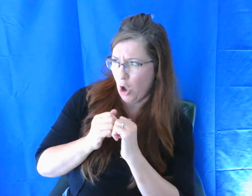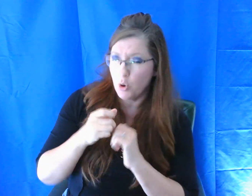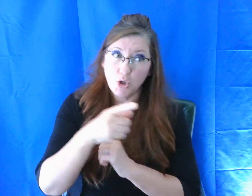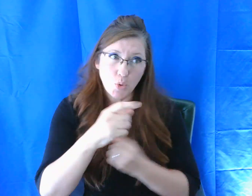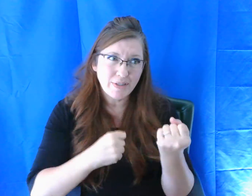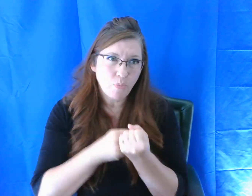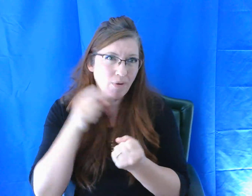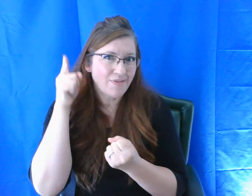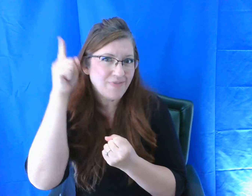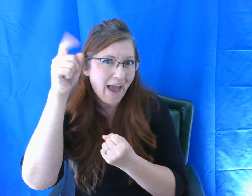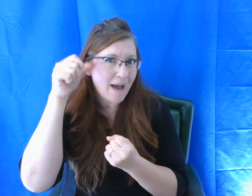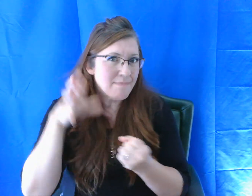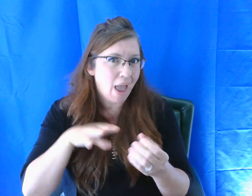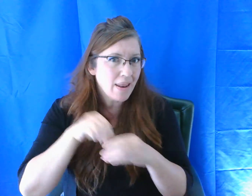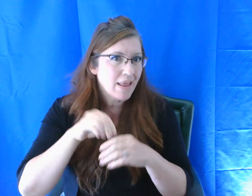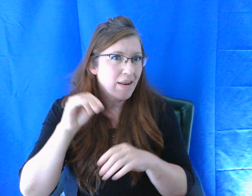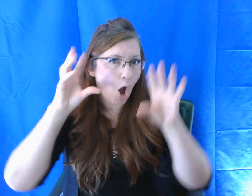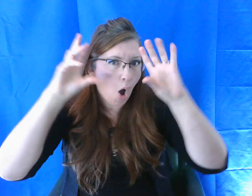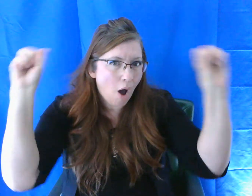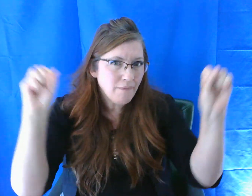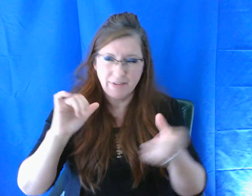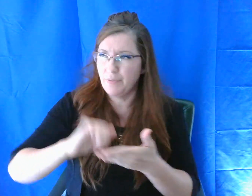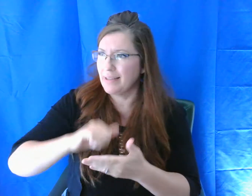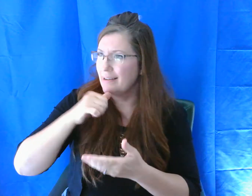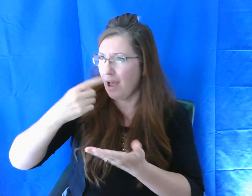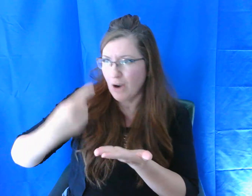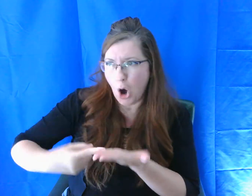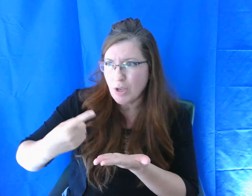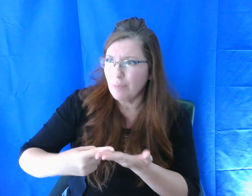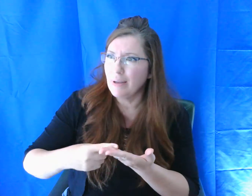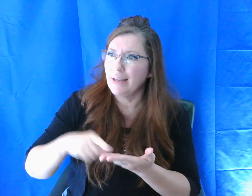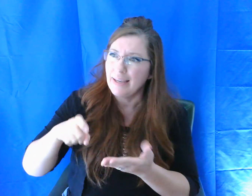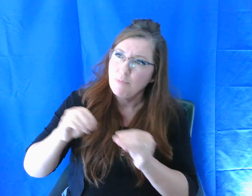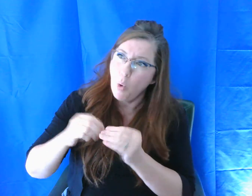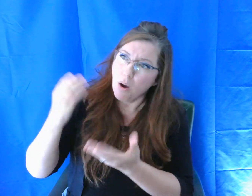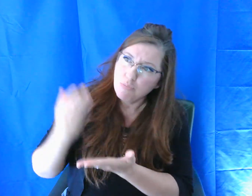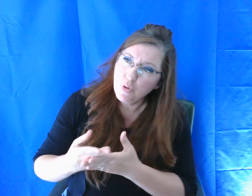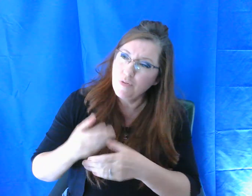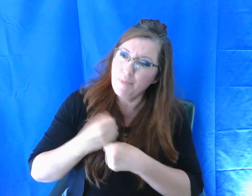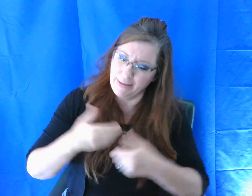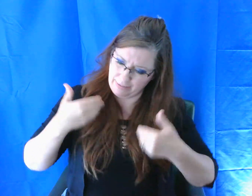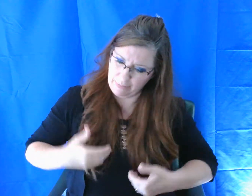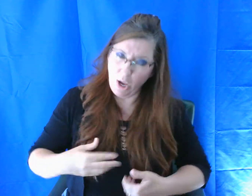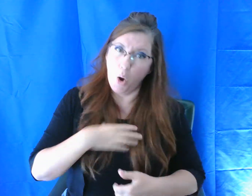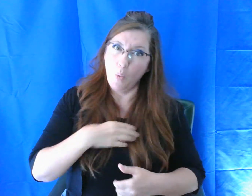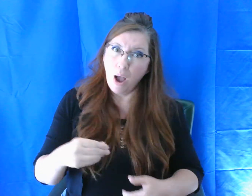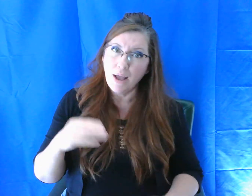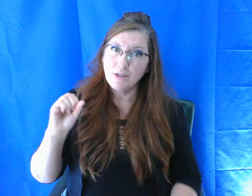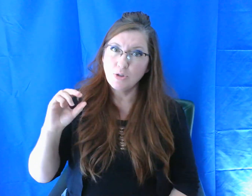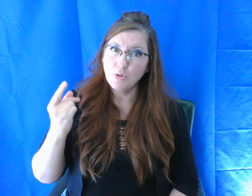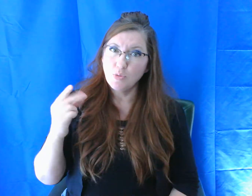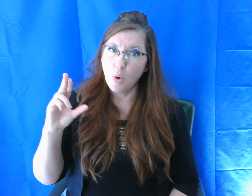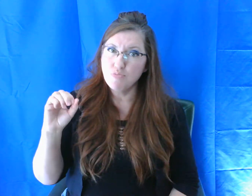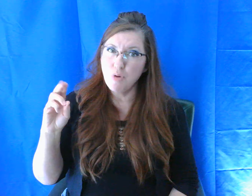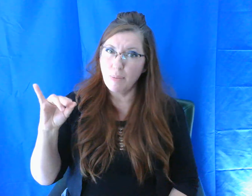that man in office. That's not an argument. I'm going to need proof that makes me a white supremacist. You're going to have to break down the argument. It's not my job to say